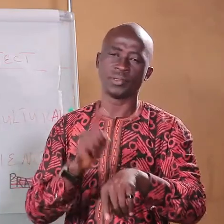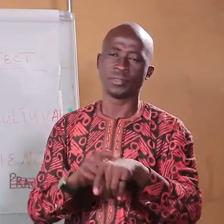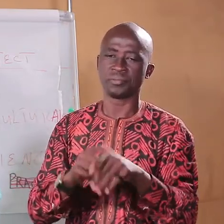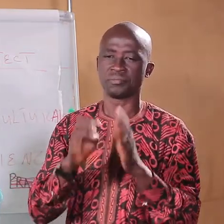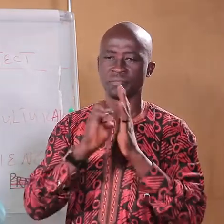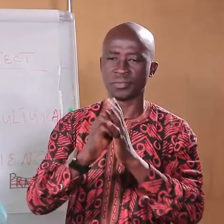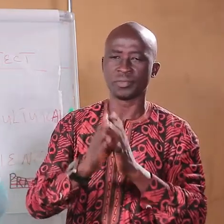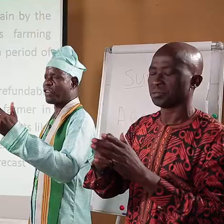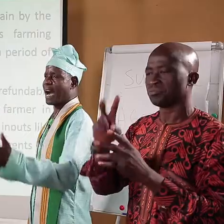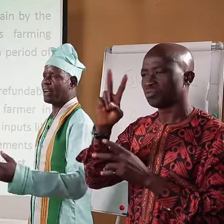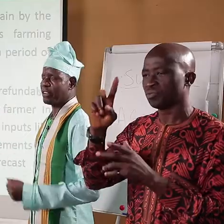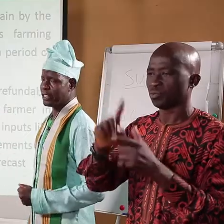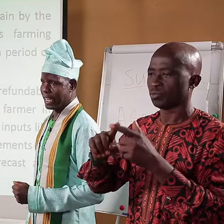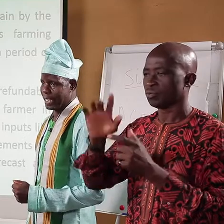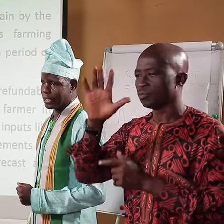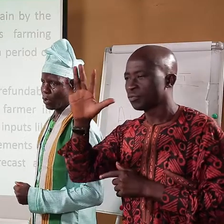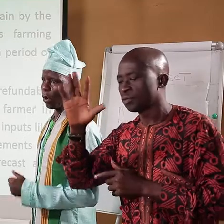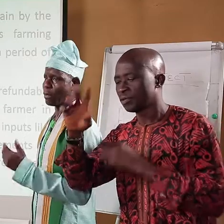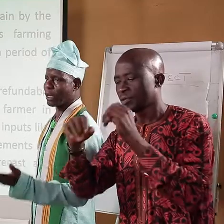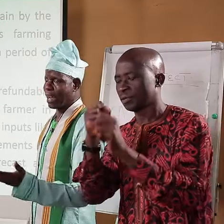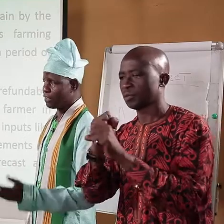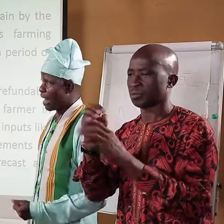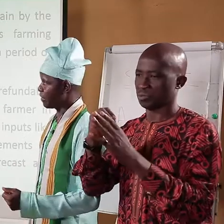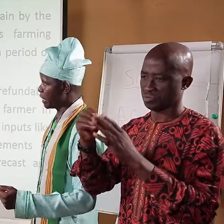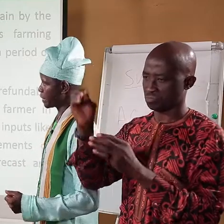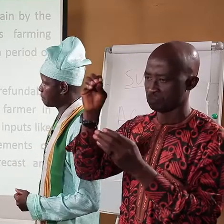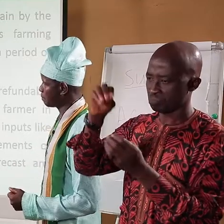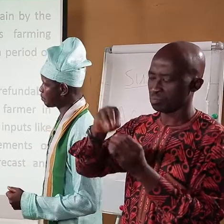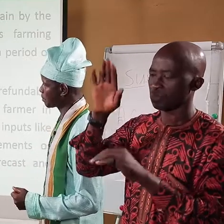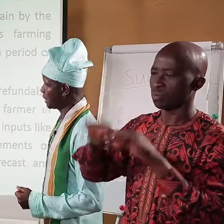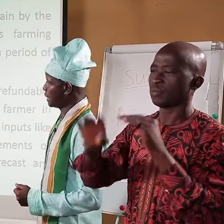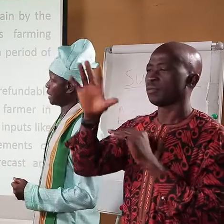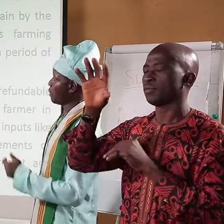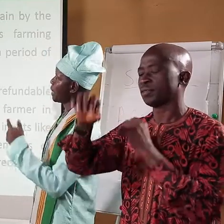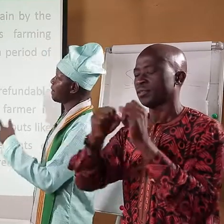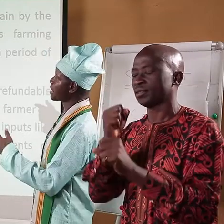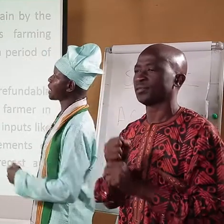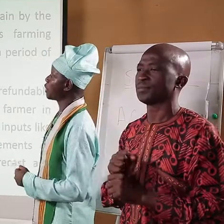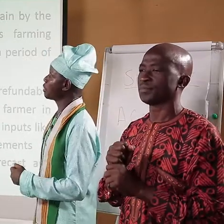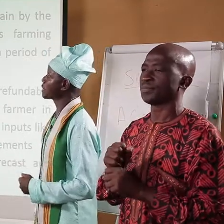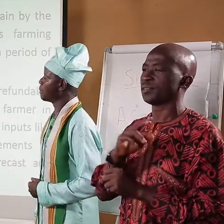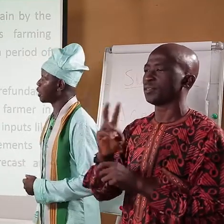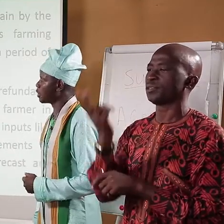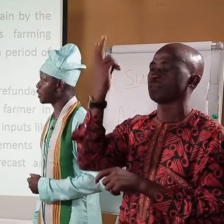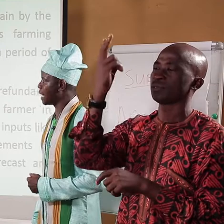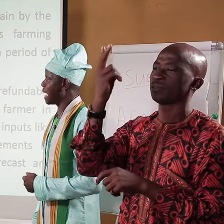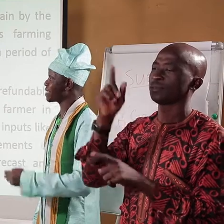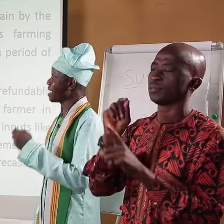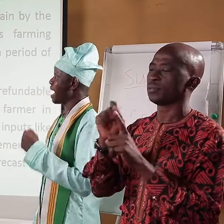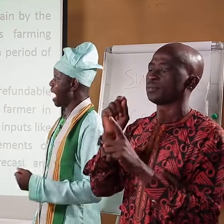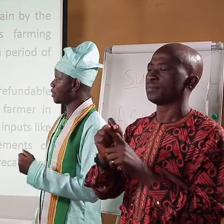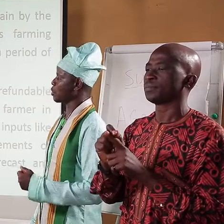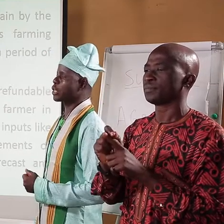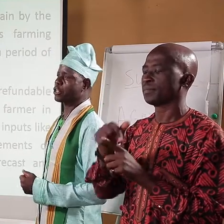instance, from 2 to 5 years or more than 5 years. Then we have the second terminology